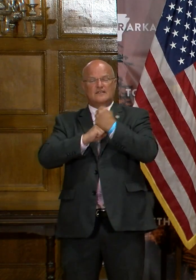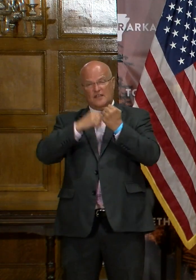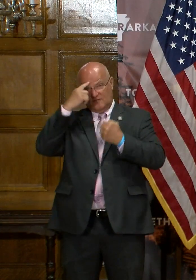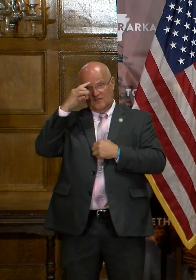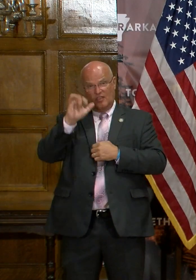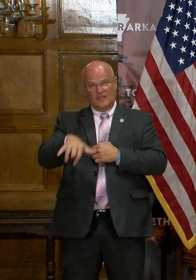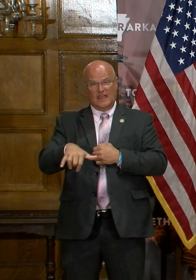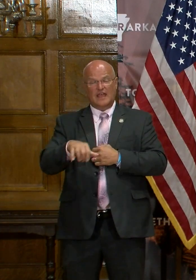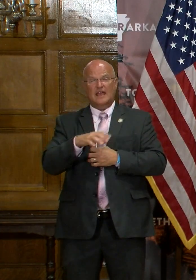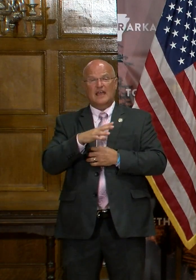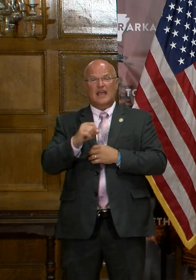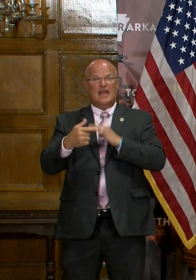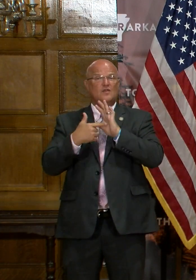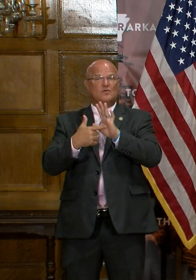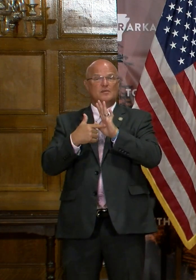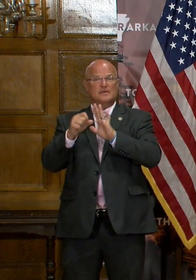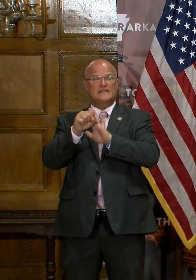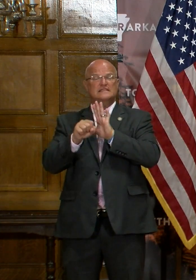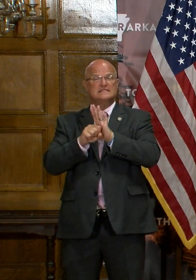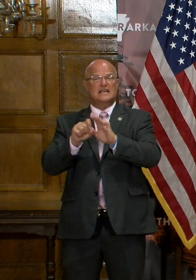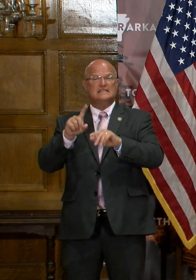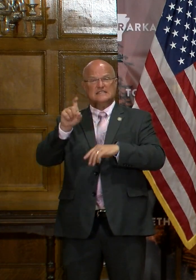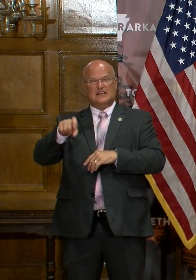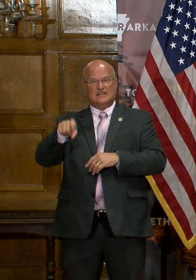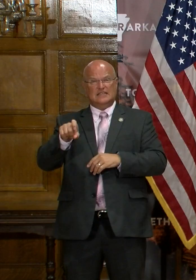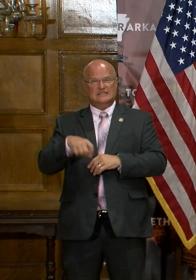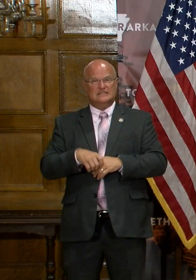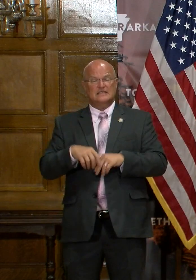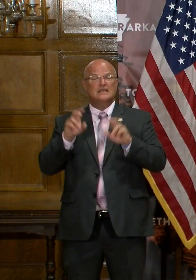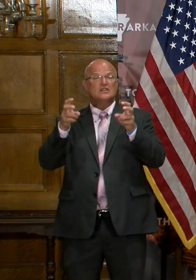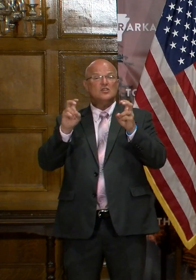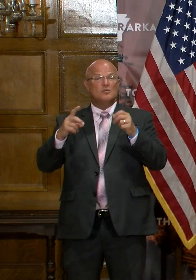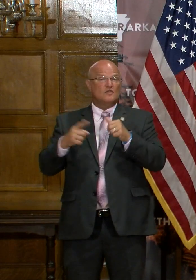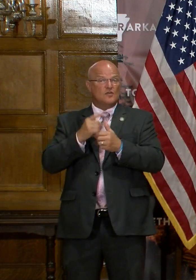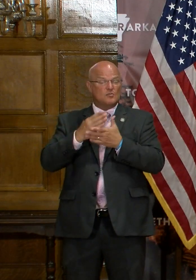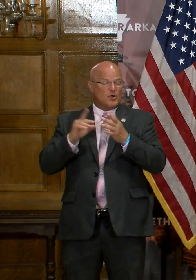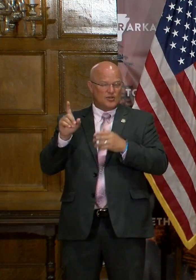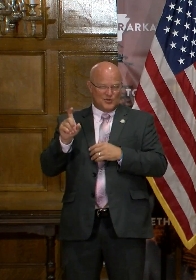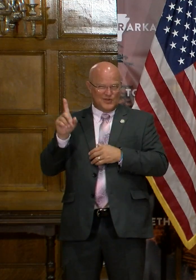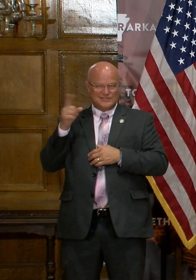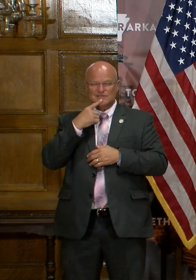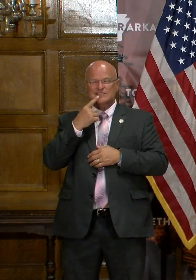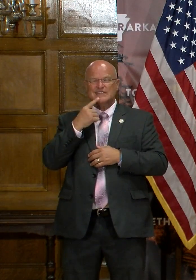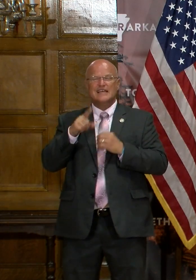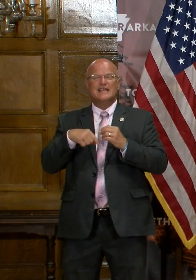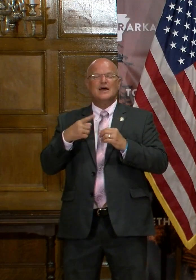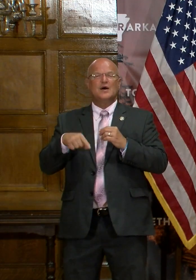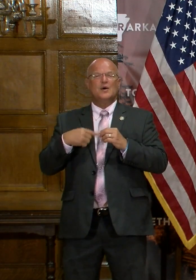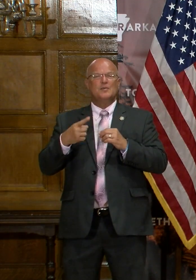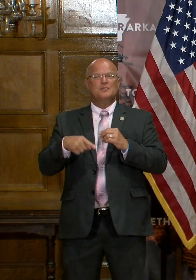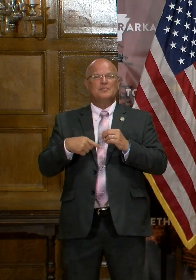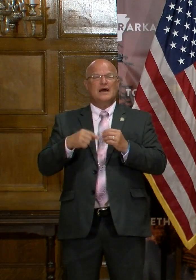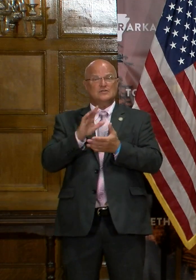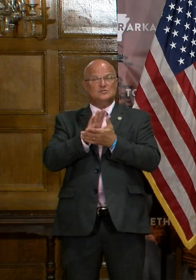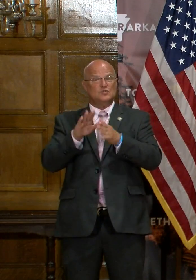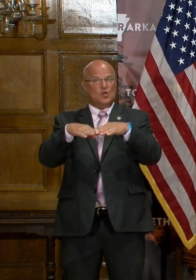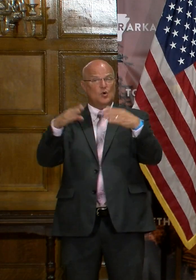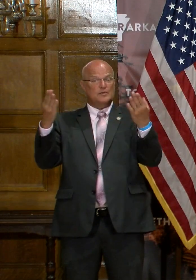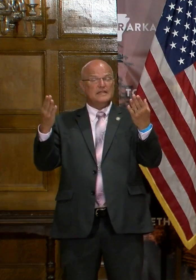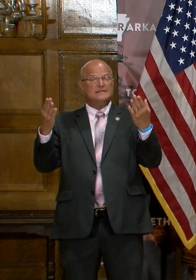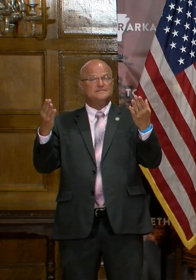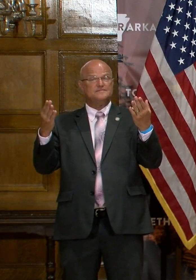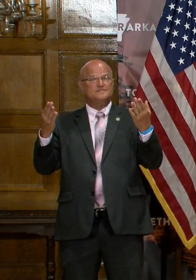that and represent the states and our needs. In terms of the first part of your question on a school